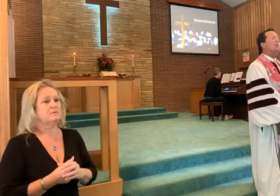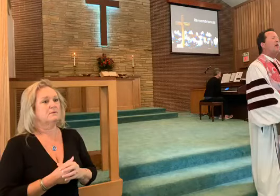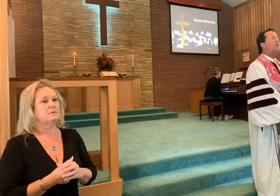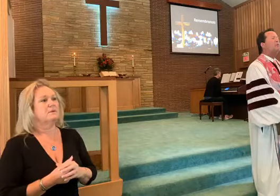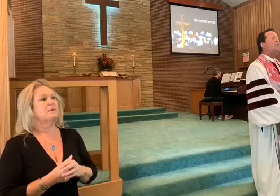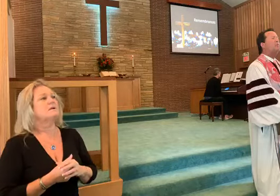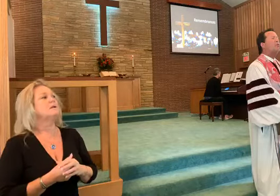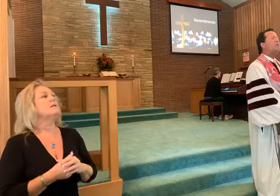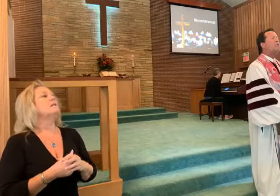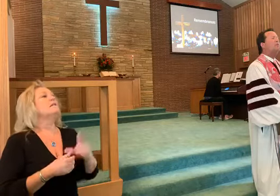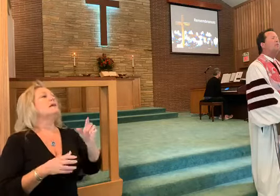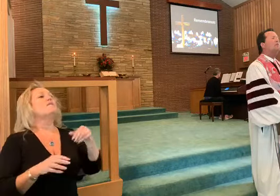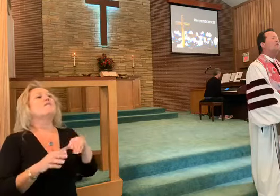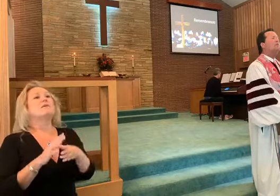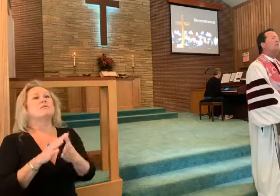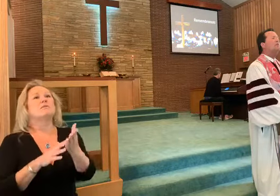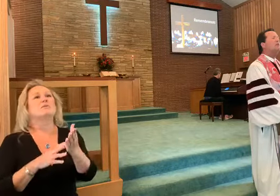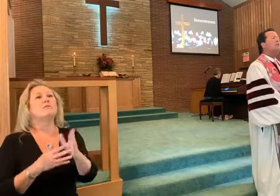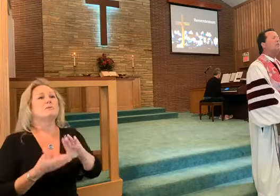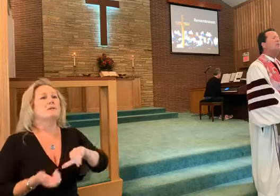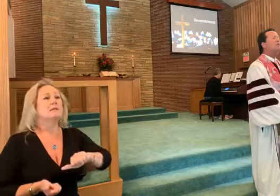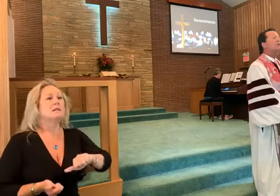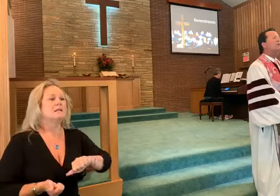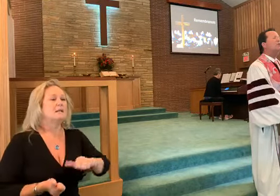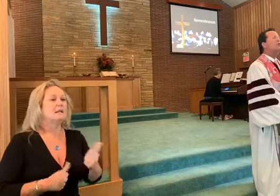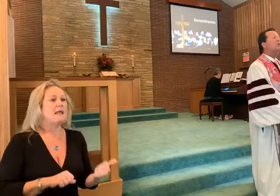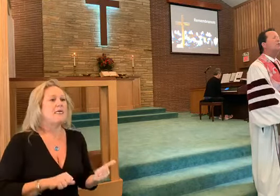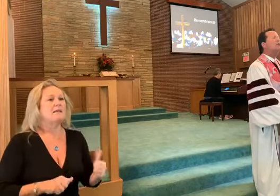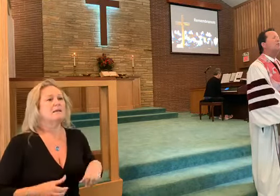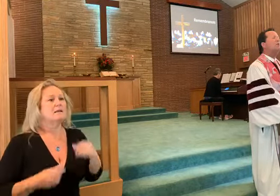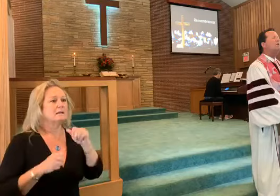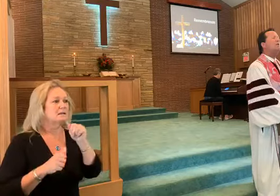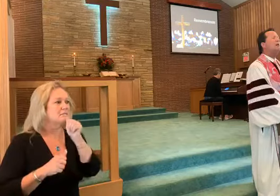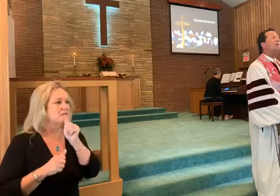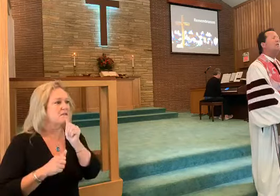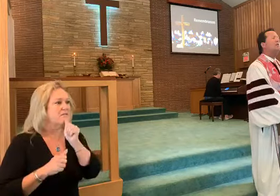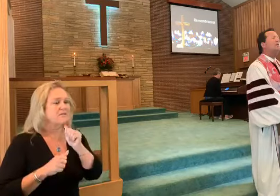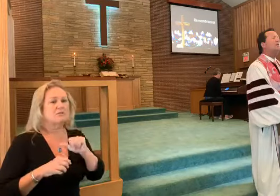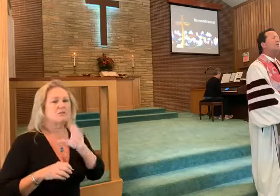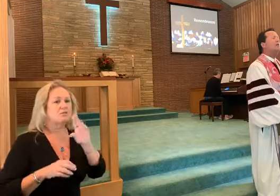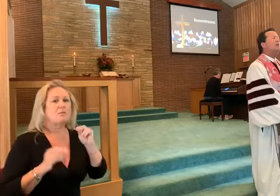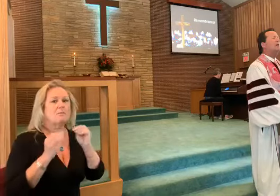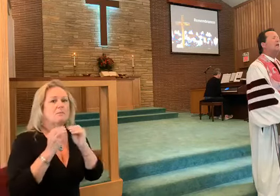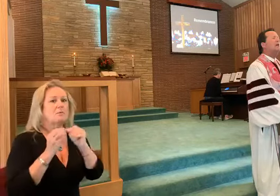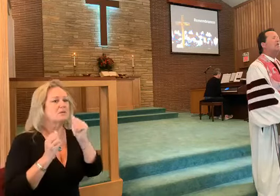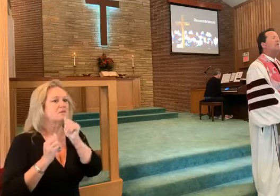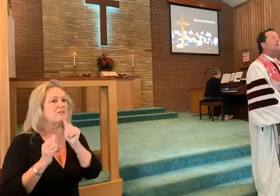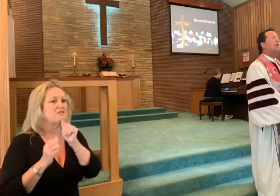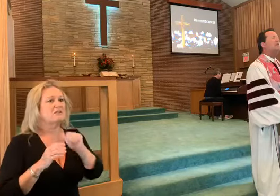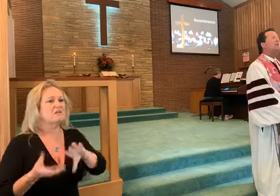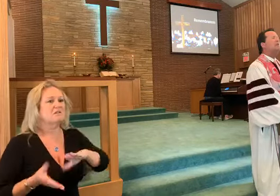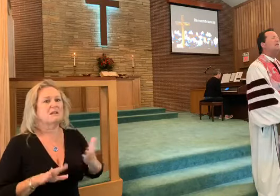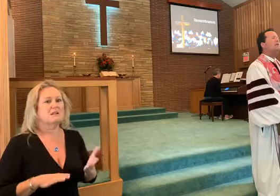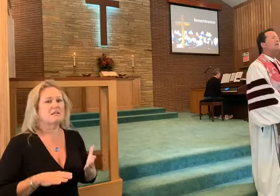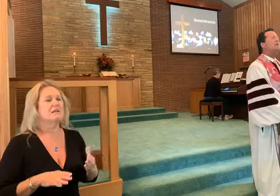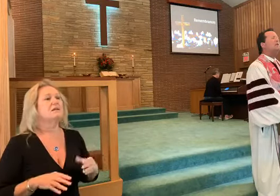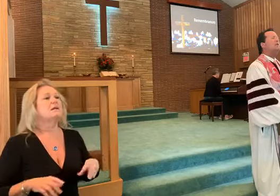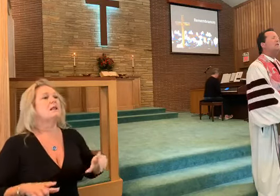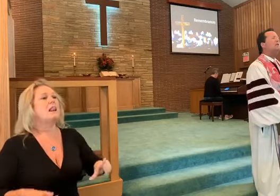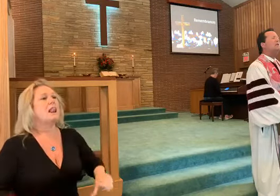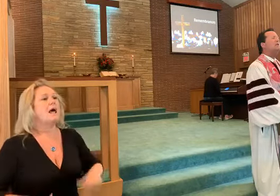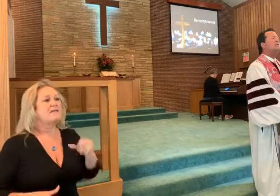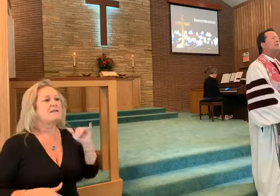They have passed through the portals of death and suffering where there is no more suffering or death, and life everlasting is the